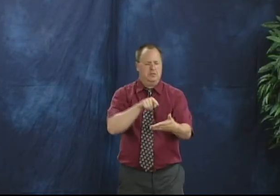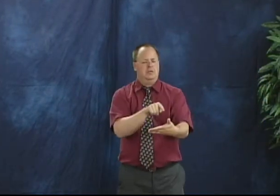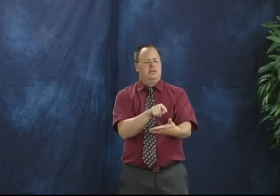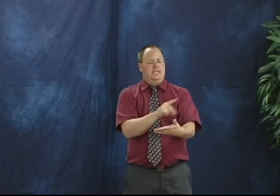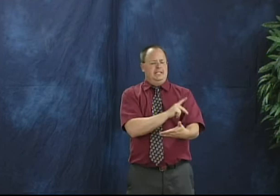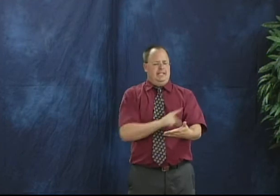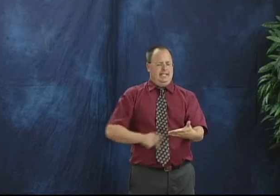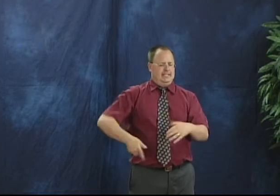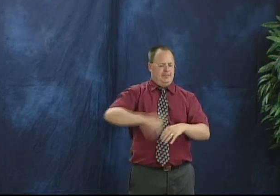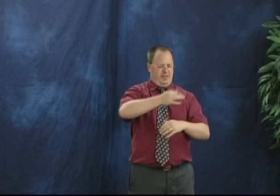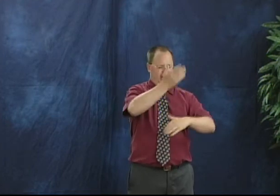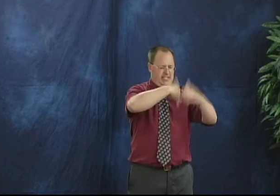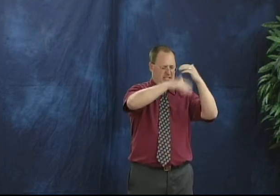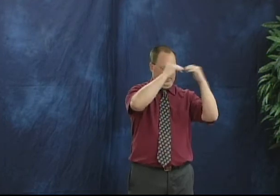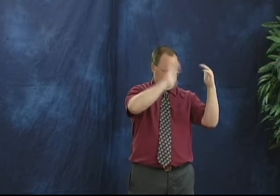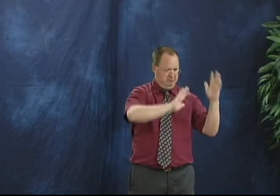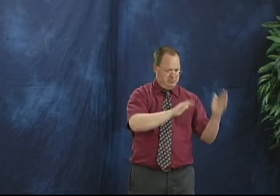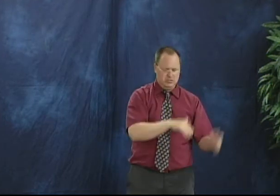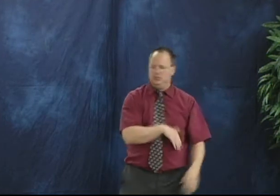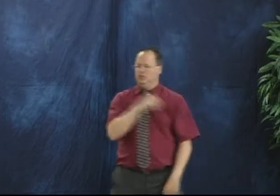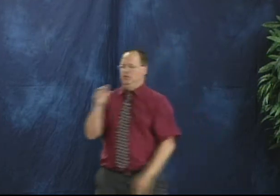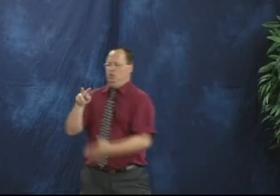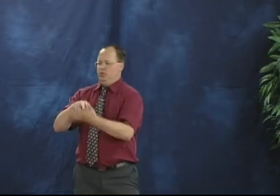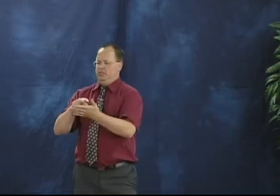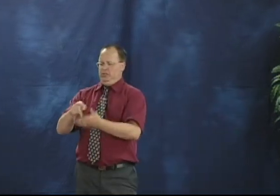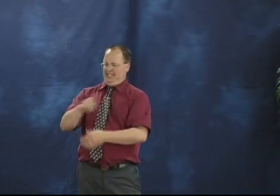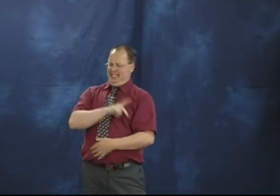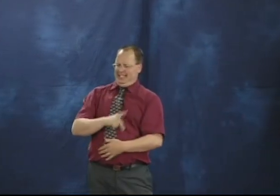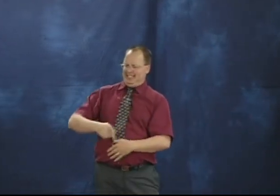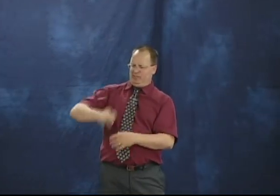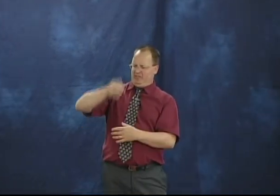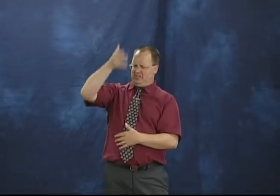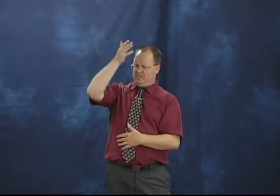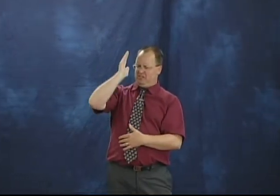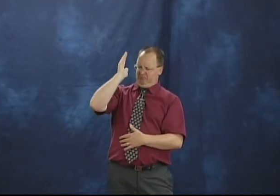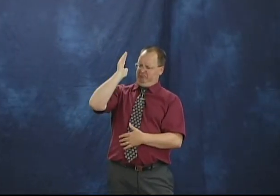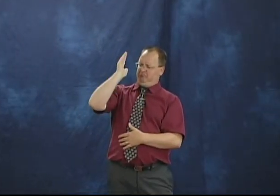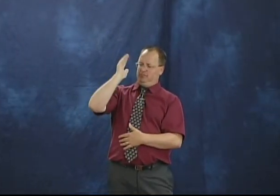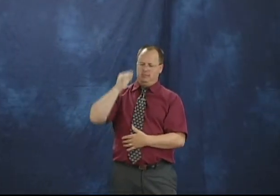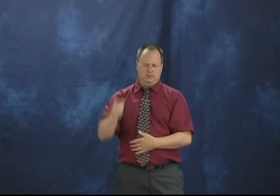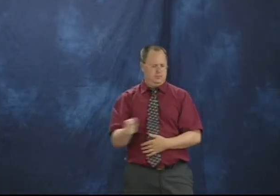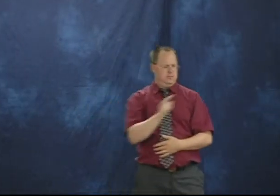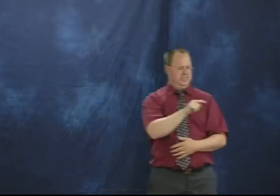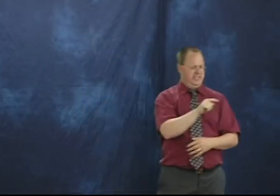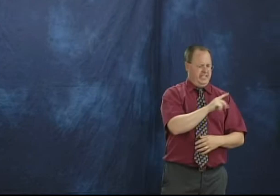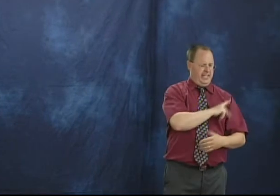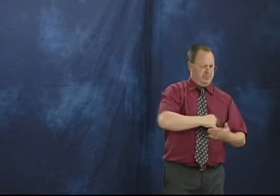In Scripture, you see the term, the kingdom of heaven, and you see the term, the kingdom of God.